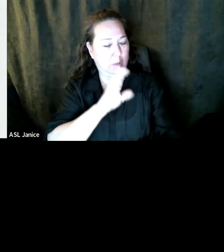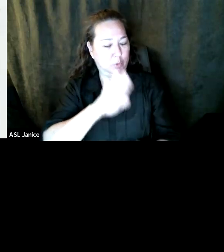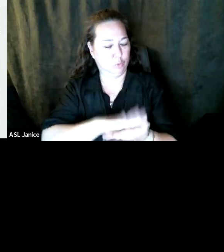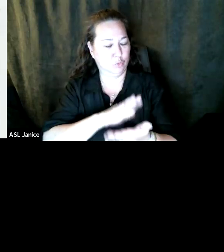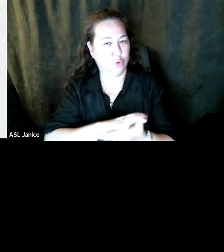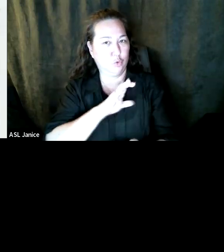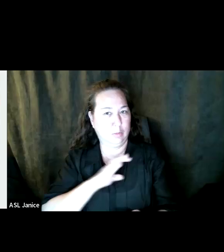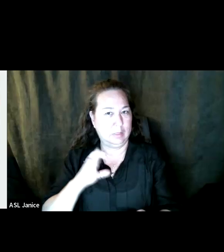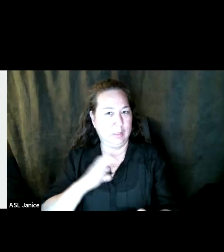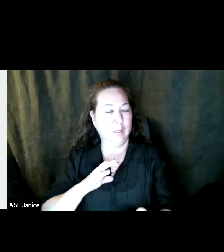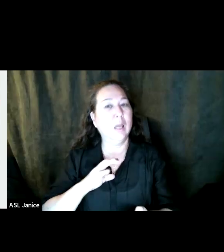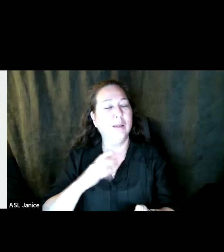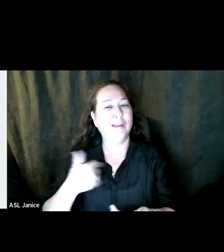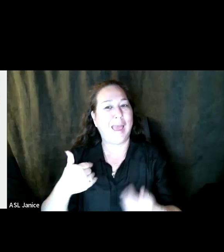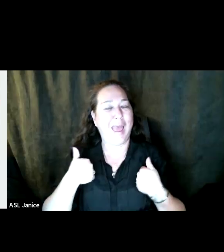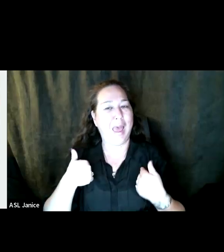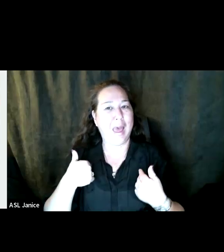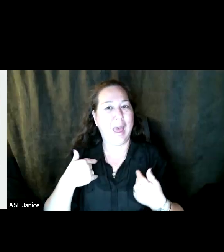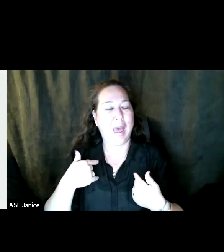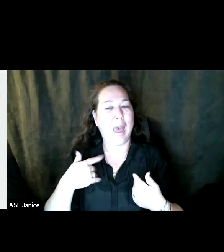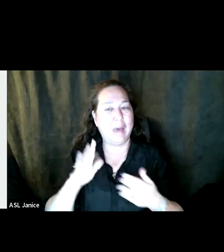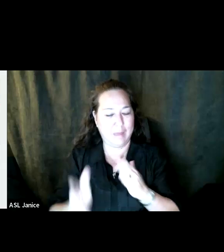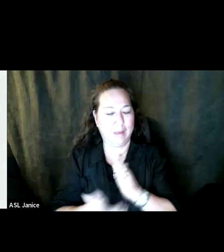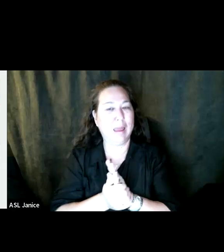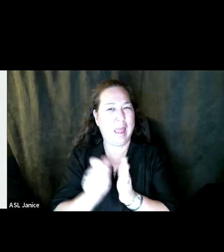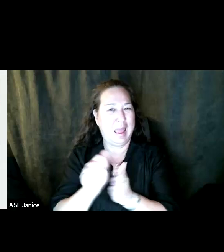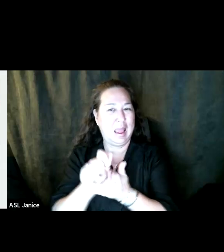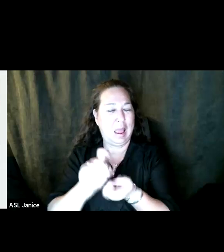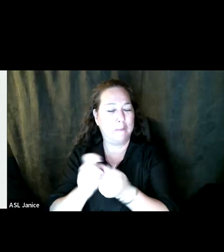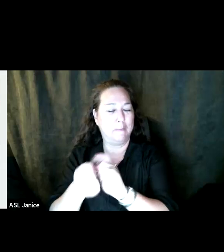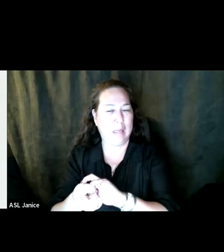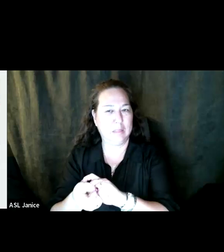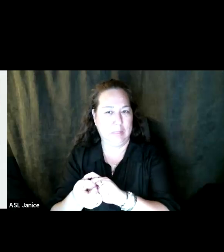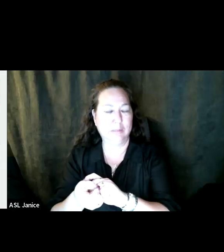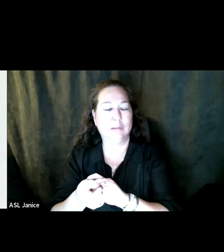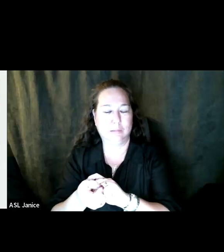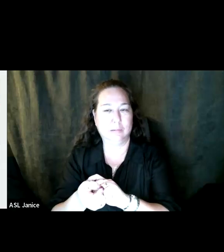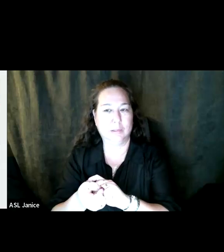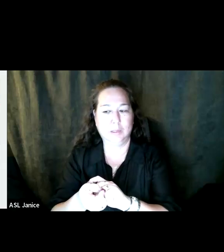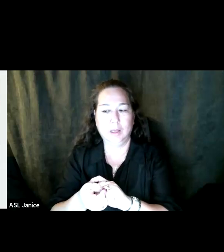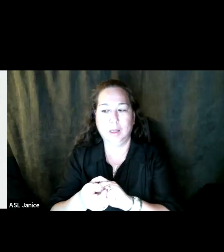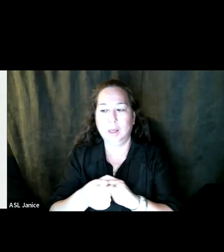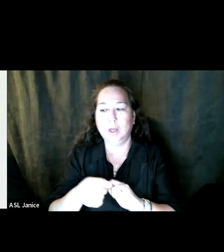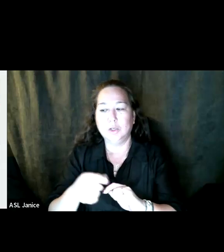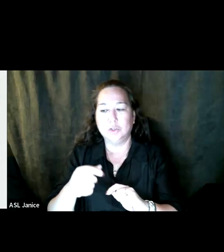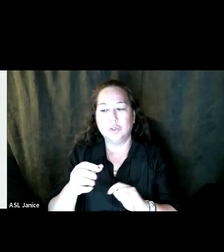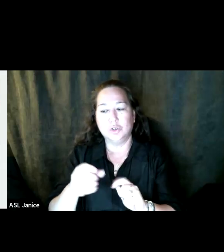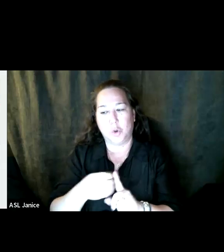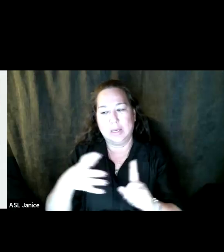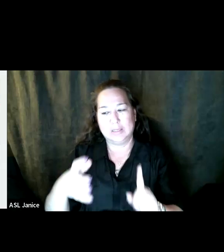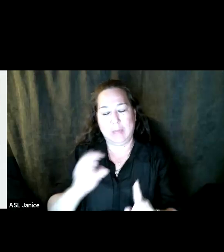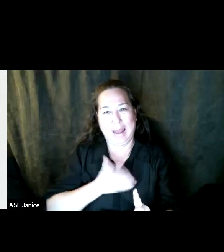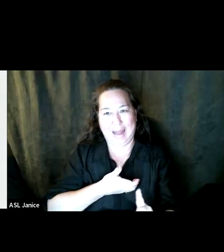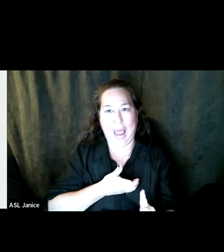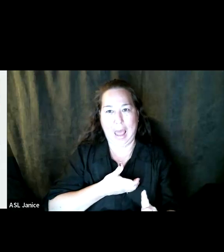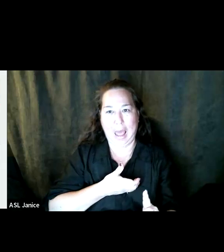amendment to our charter to expand our enrollment from 448 to 800 students in